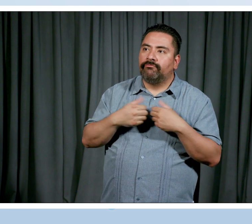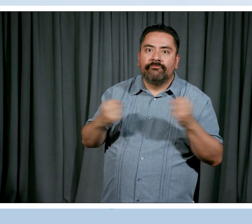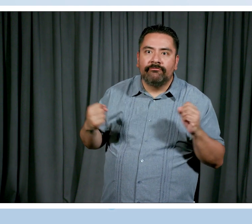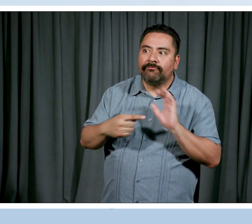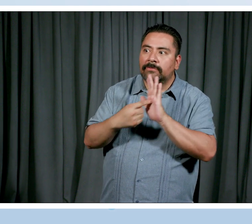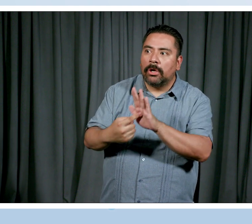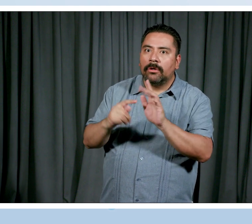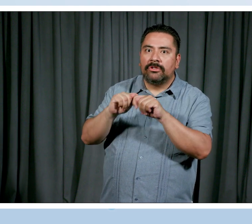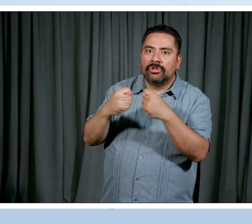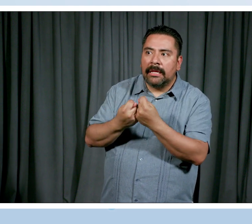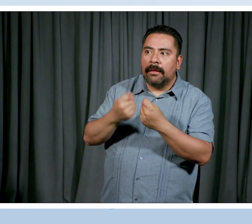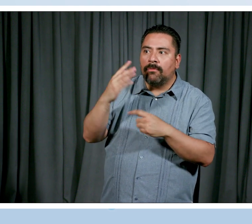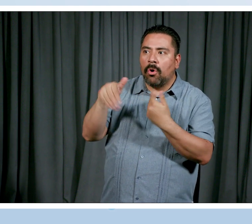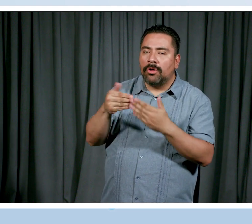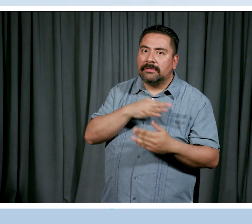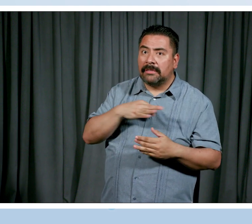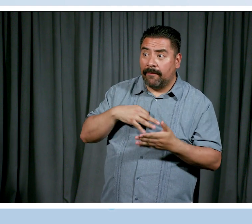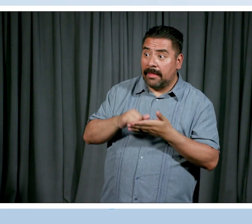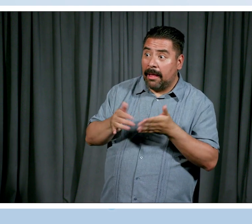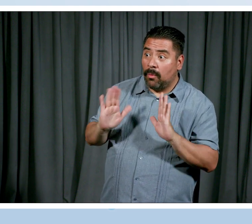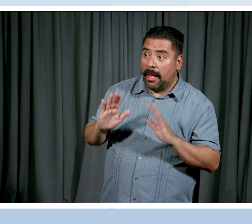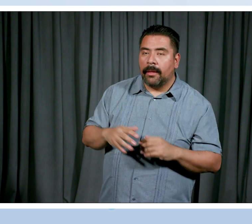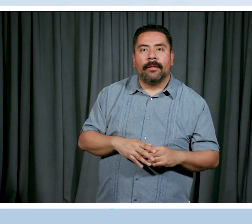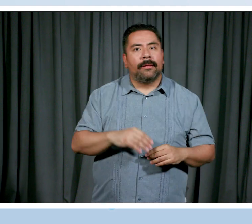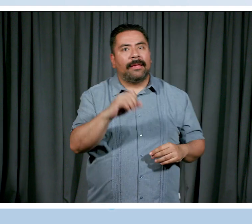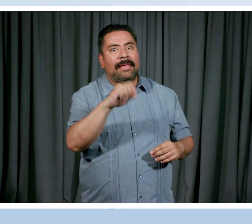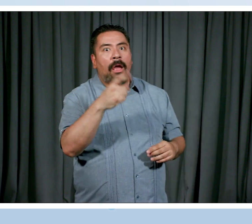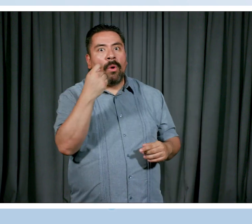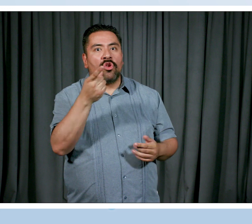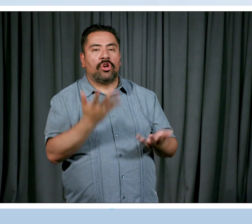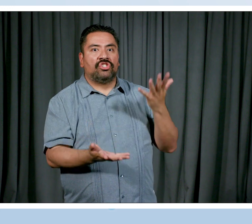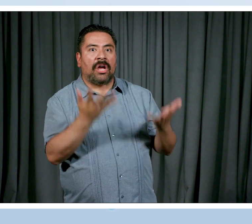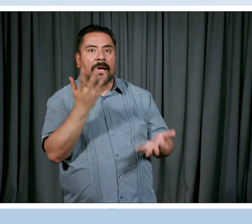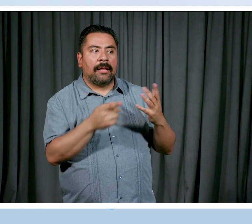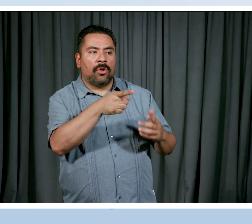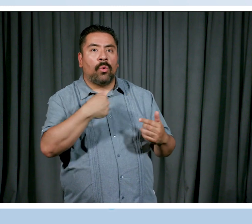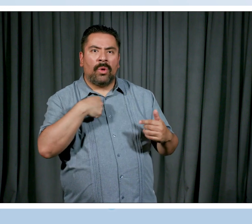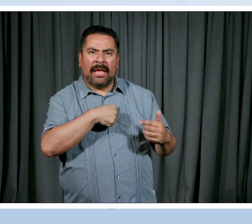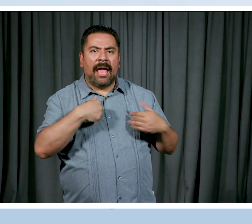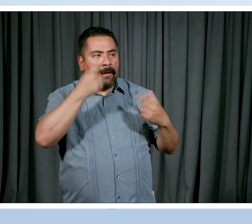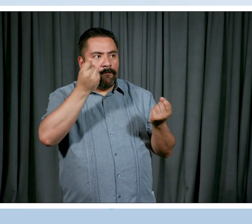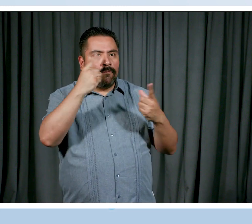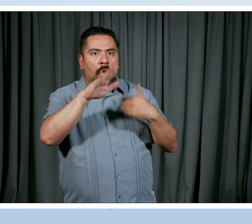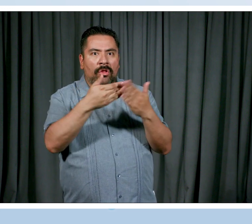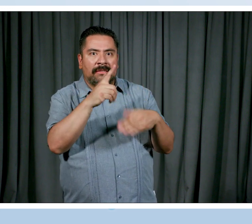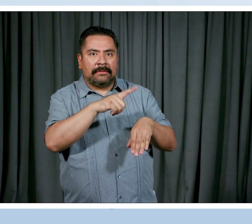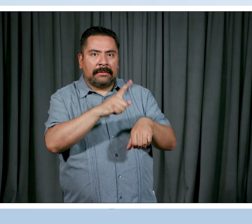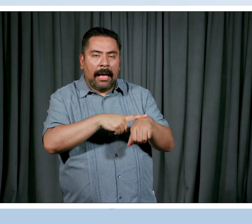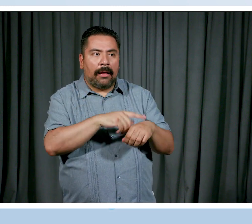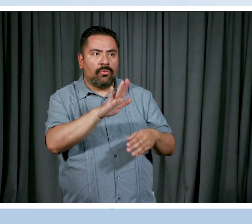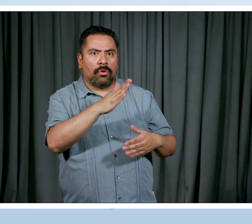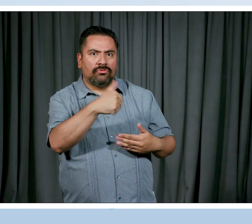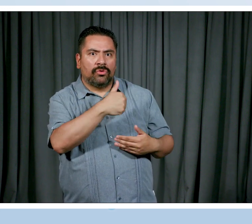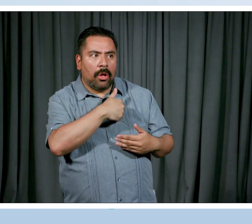your team or your whole staff in that way. Well, because you're juggling. You're empathetic all the time. It's like in your soul. How